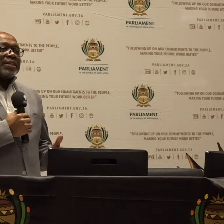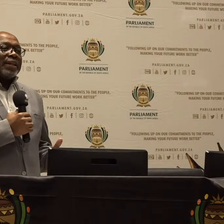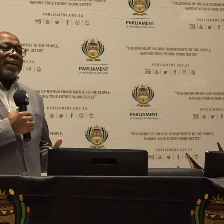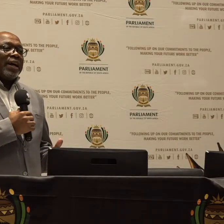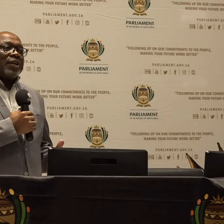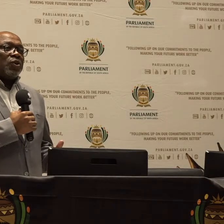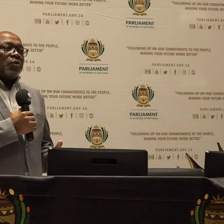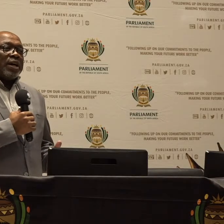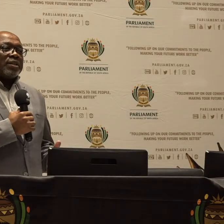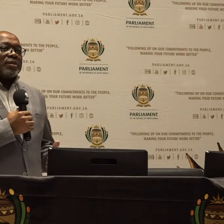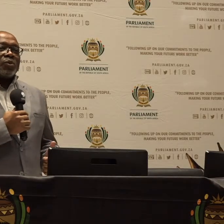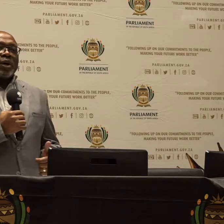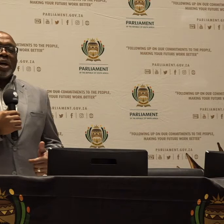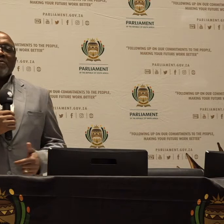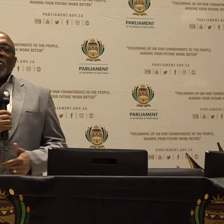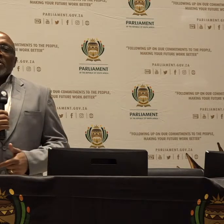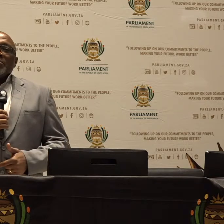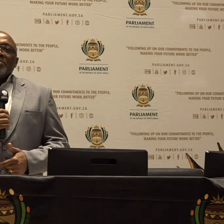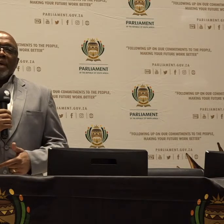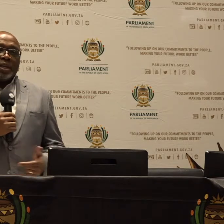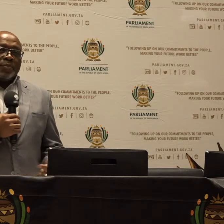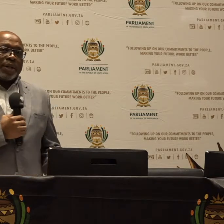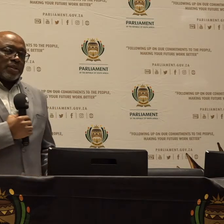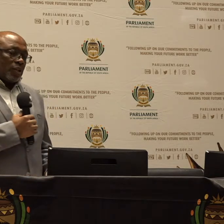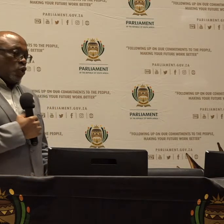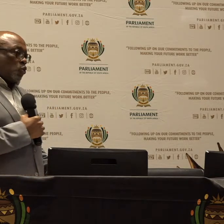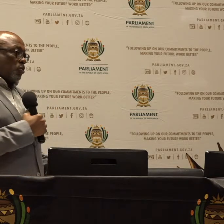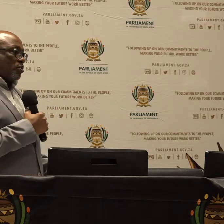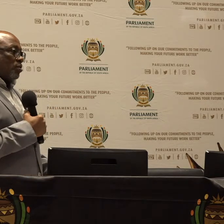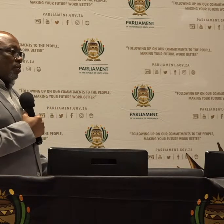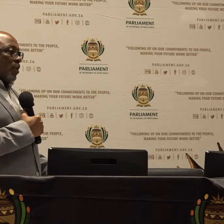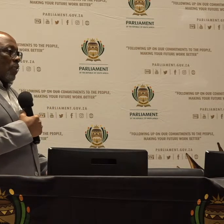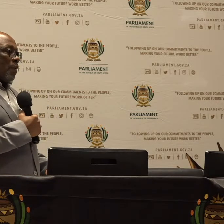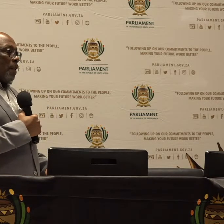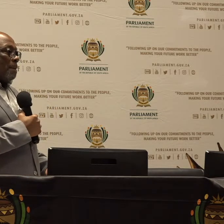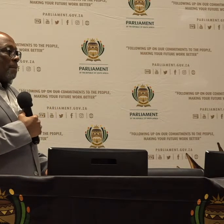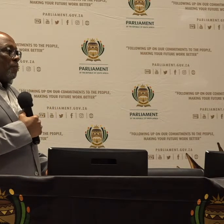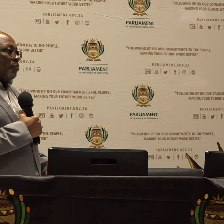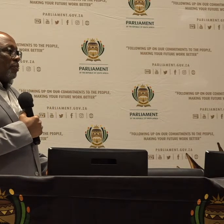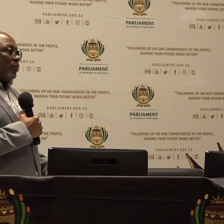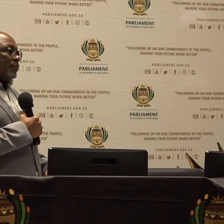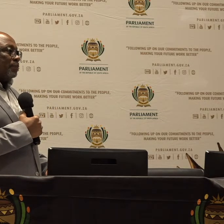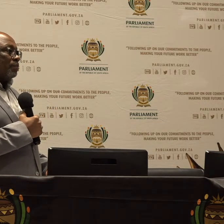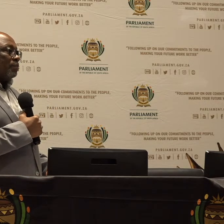and lastly I know that we have got many pressing issues